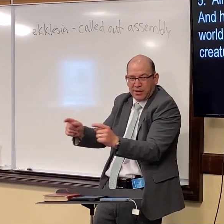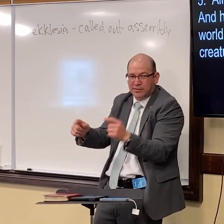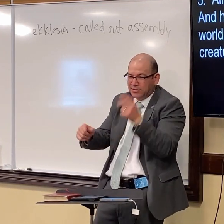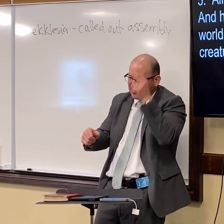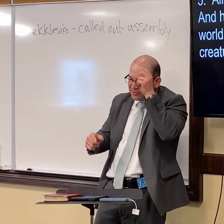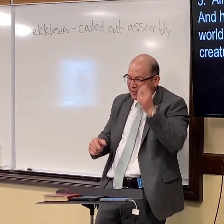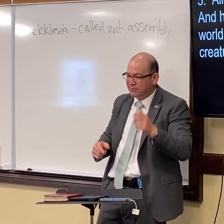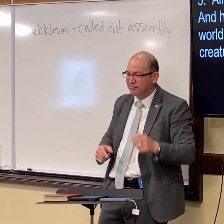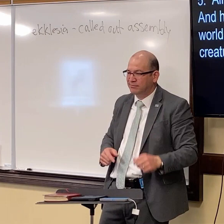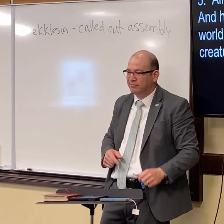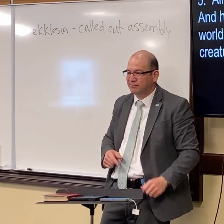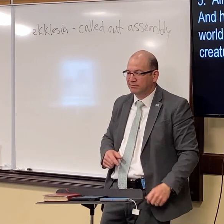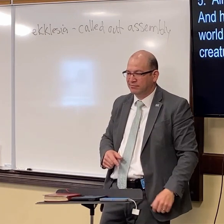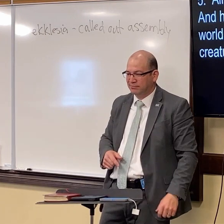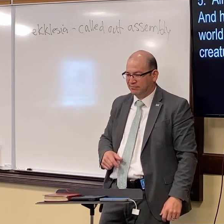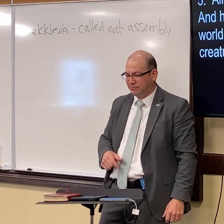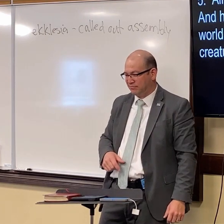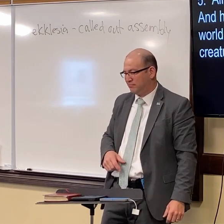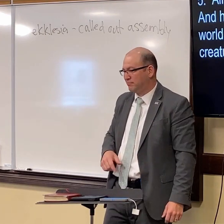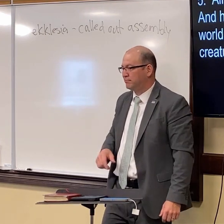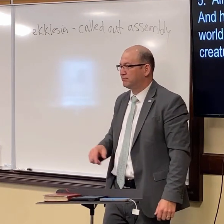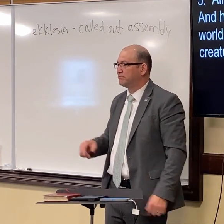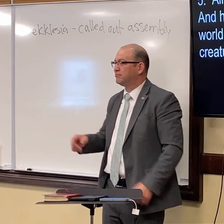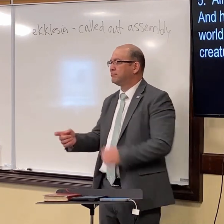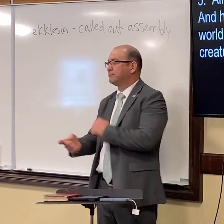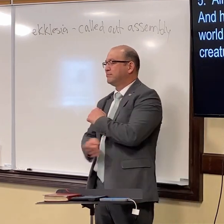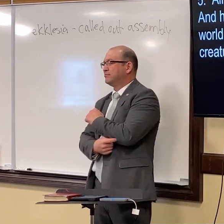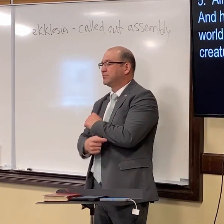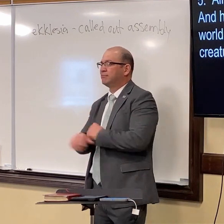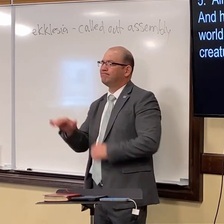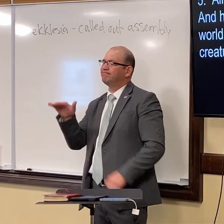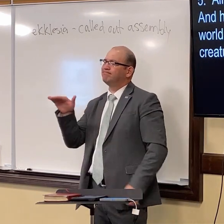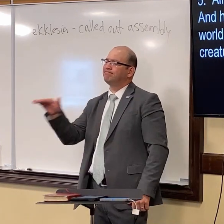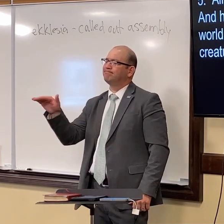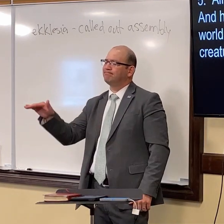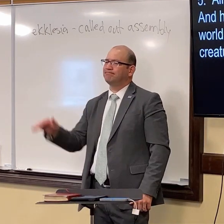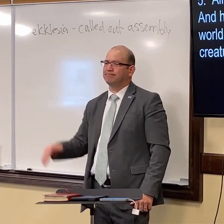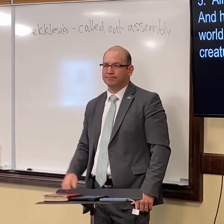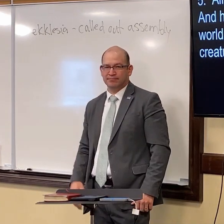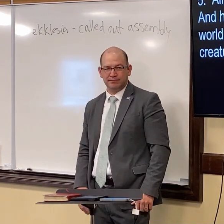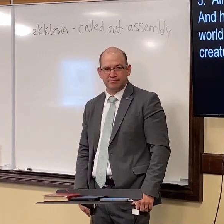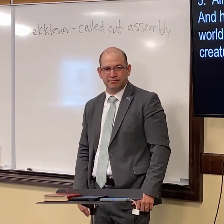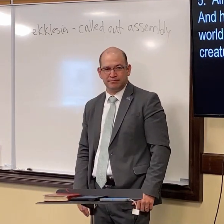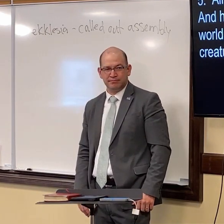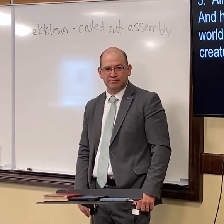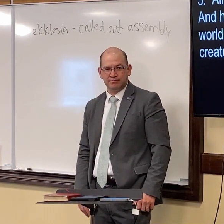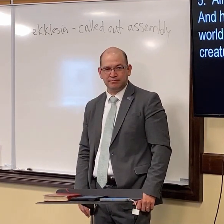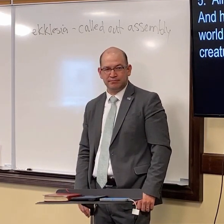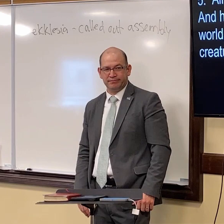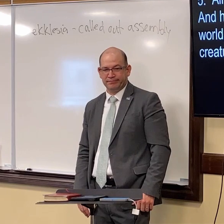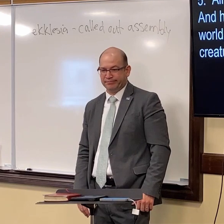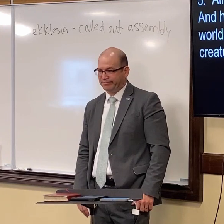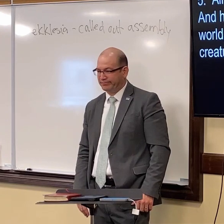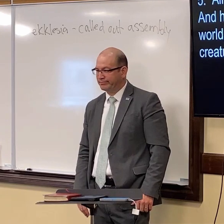Before Satan got involved, Adam and Eve had not yet sinned. And yet, Satan came up and approached Eve and tempted